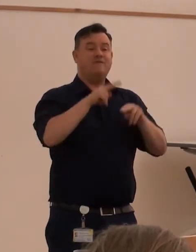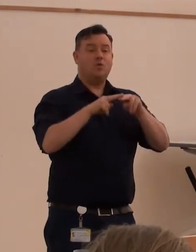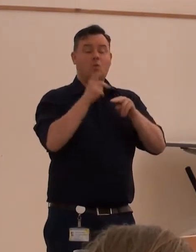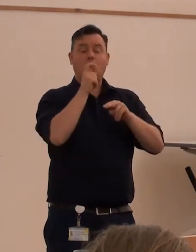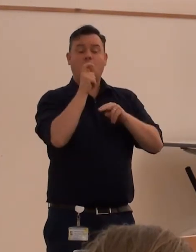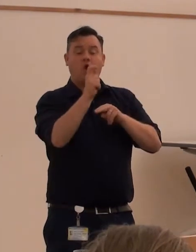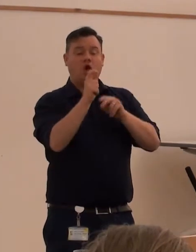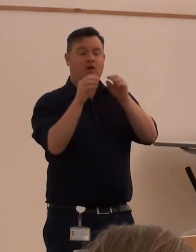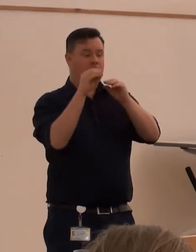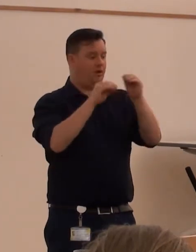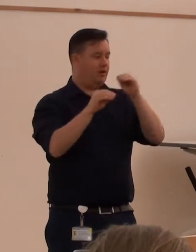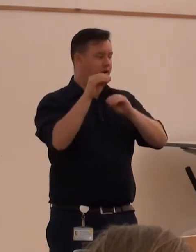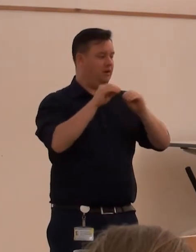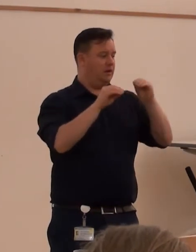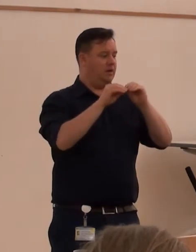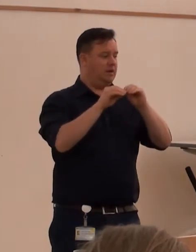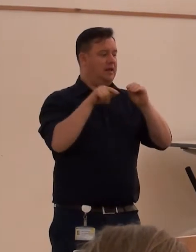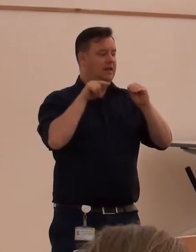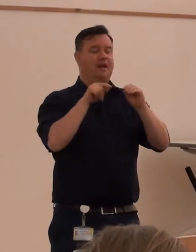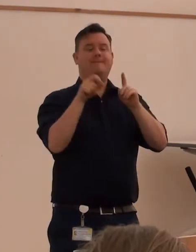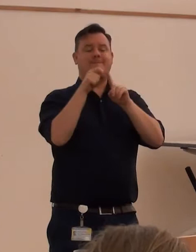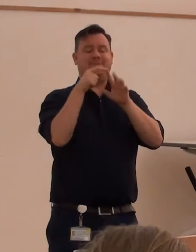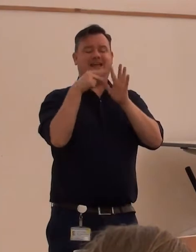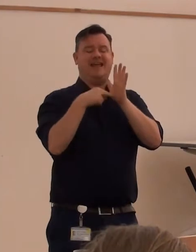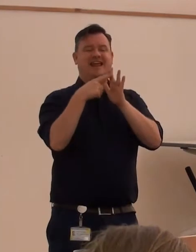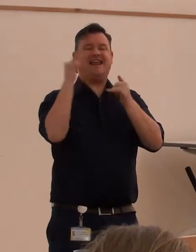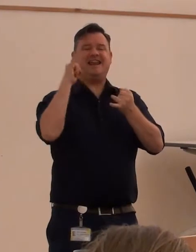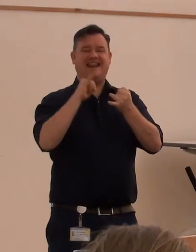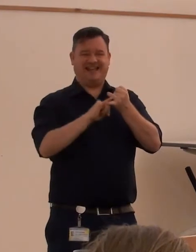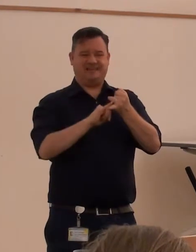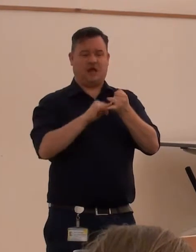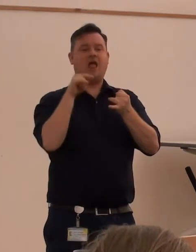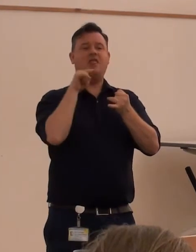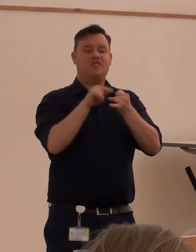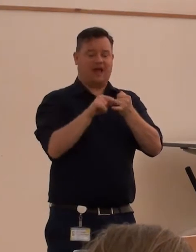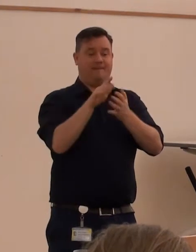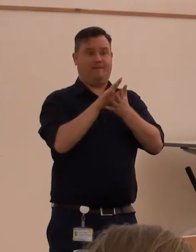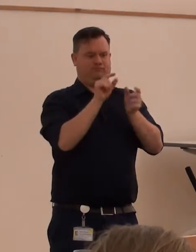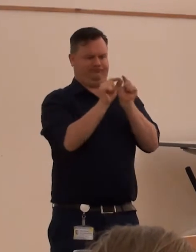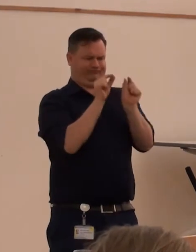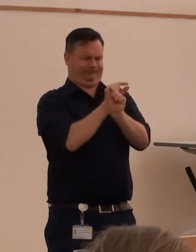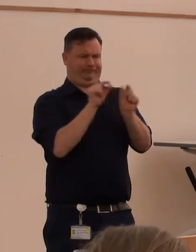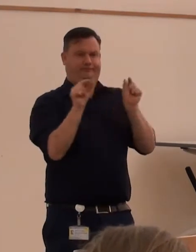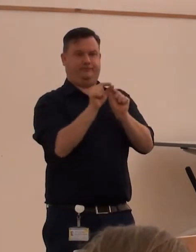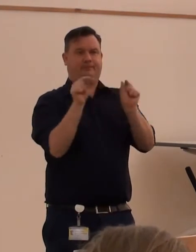penis is an anagram of spine. You can work that out, because you